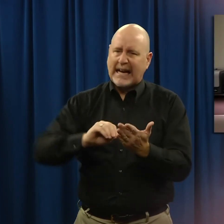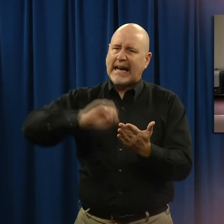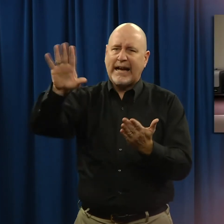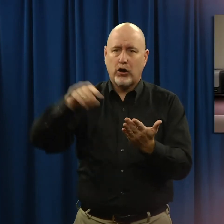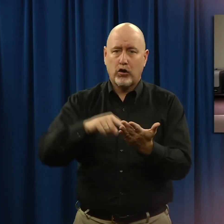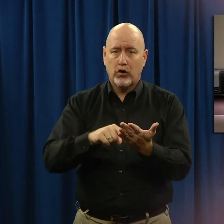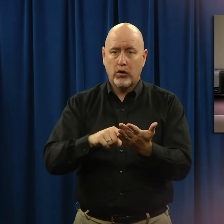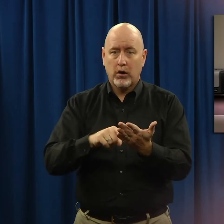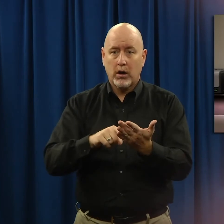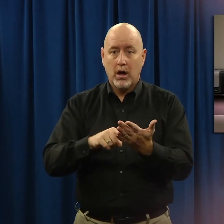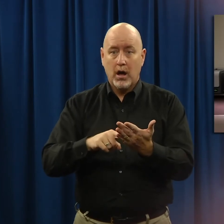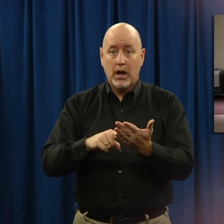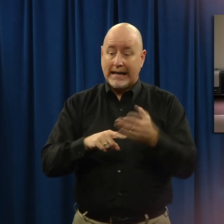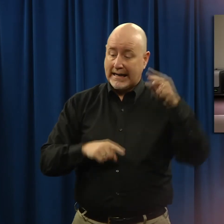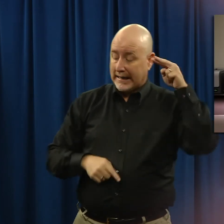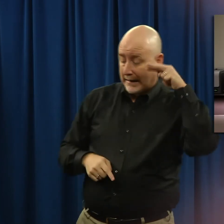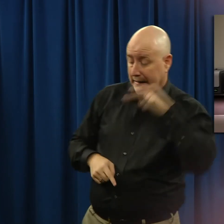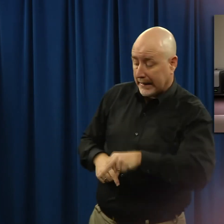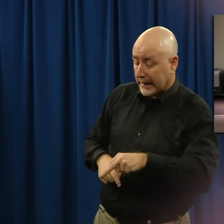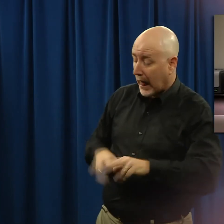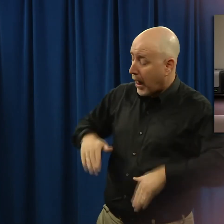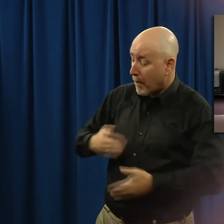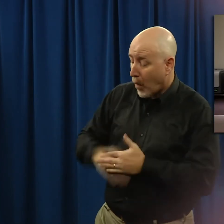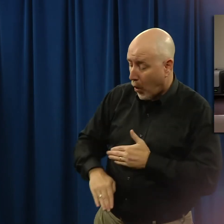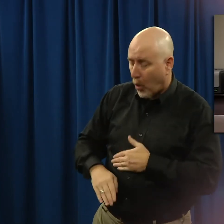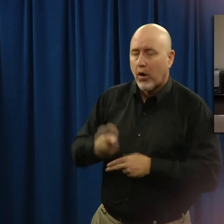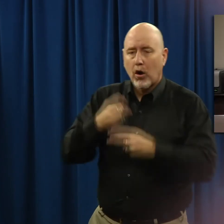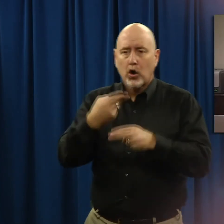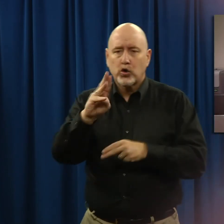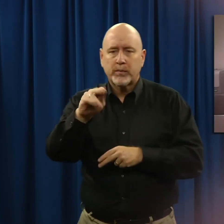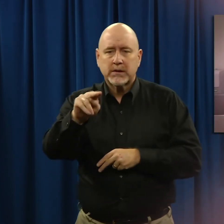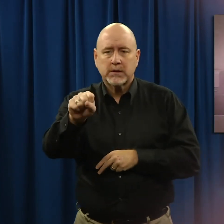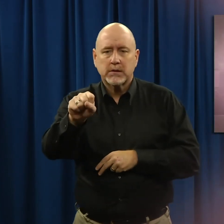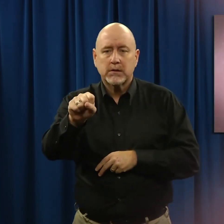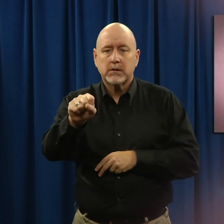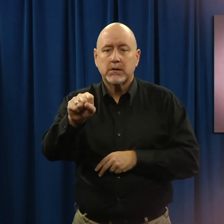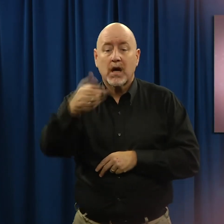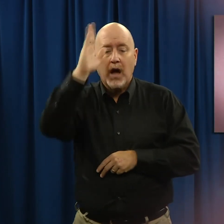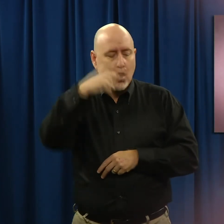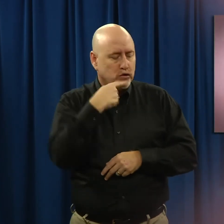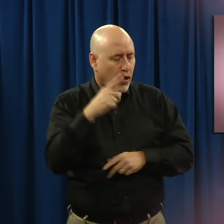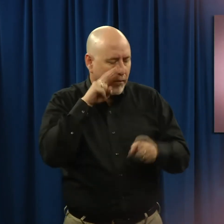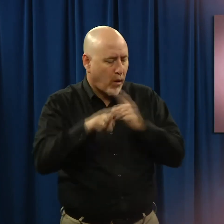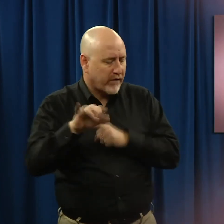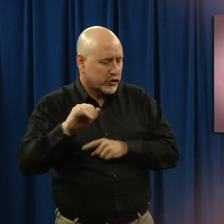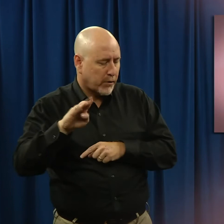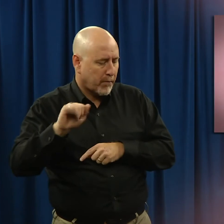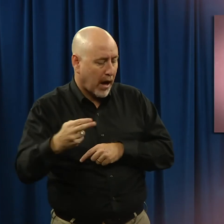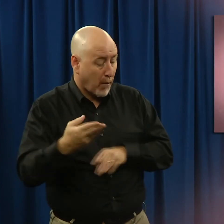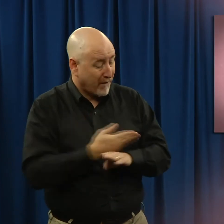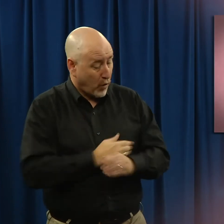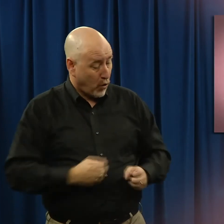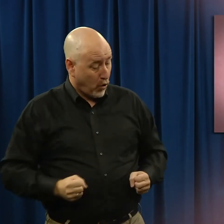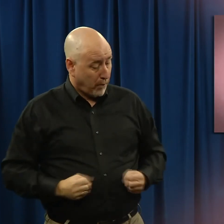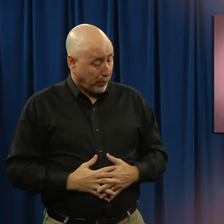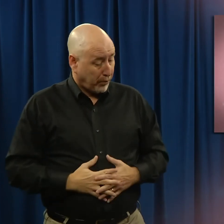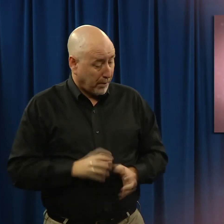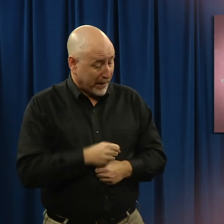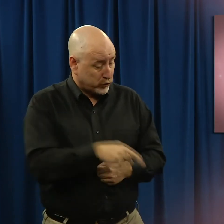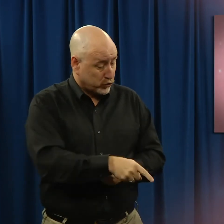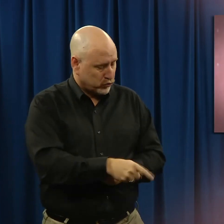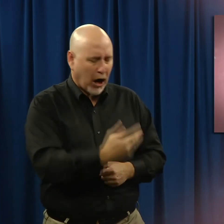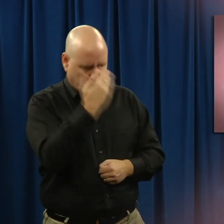views unborn children as humans. God told the prophet Jeremiah, "Before I formed thee in the belly, I knew